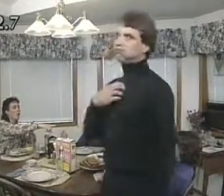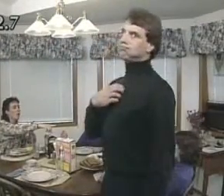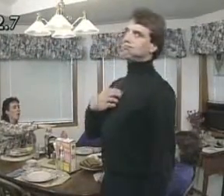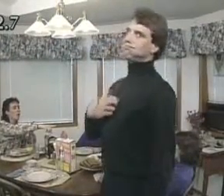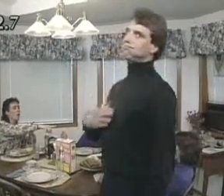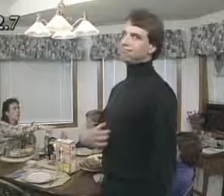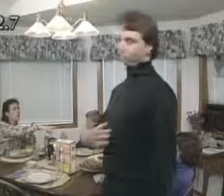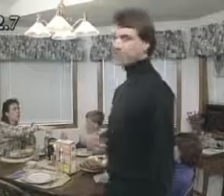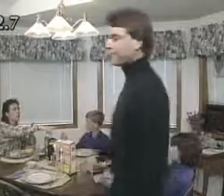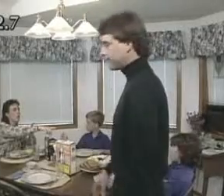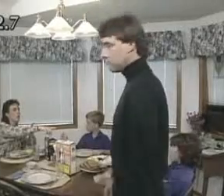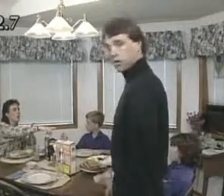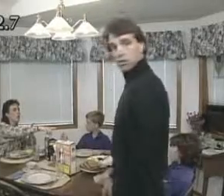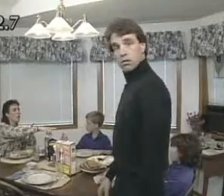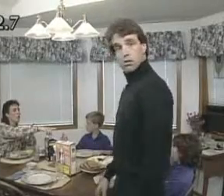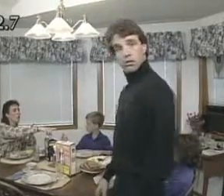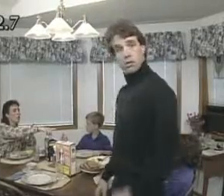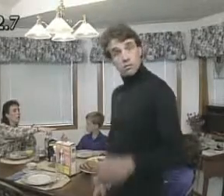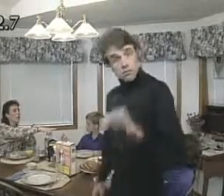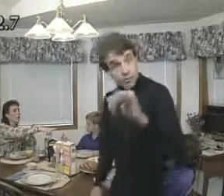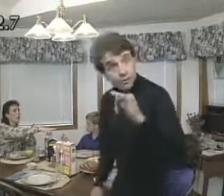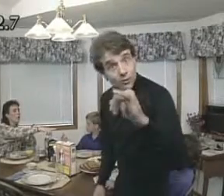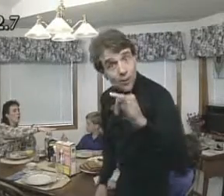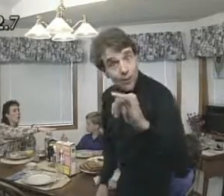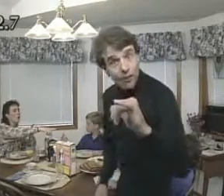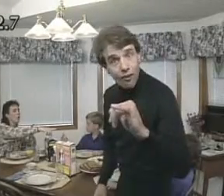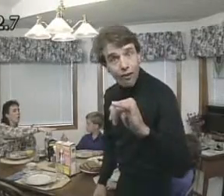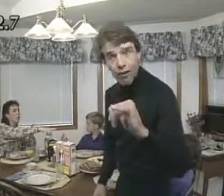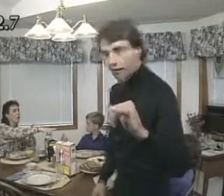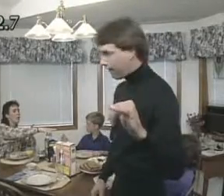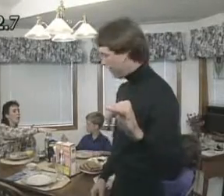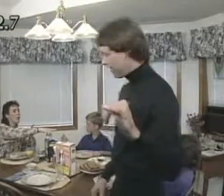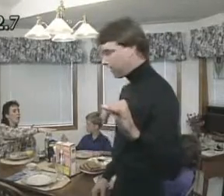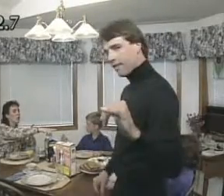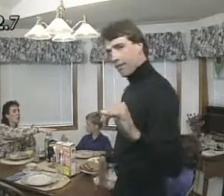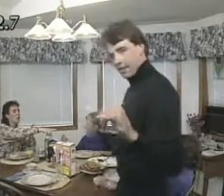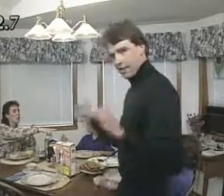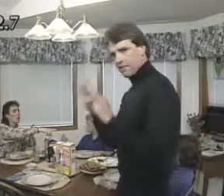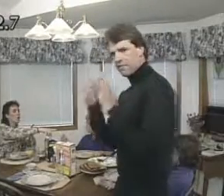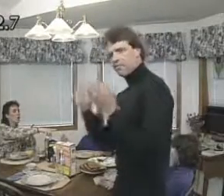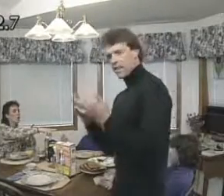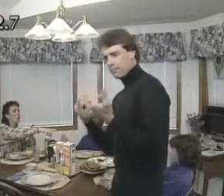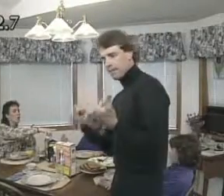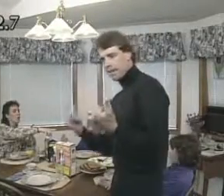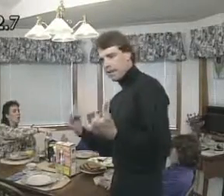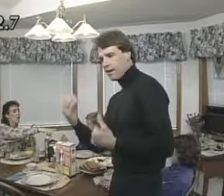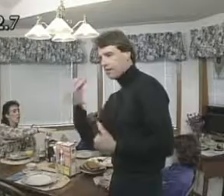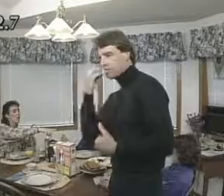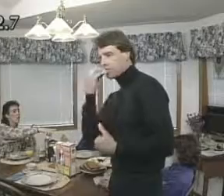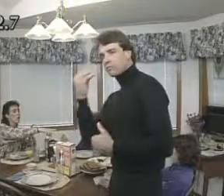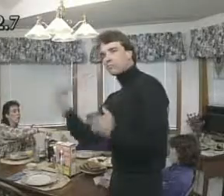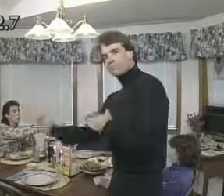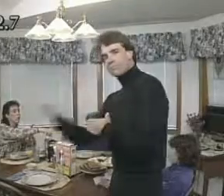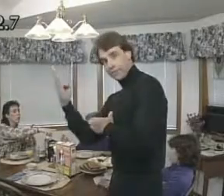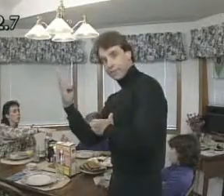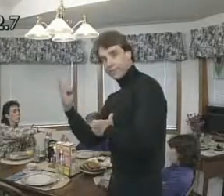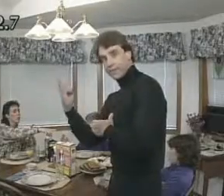I'm hungry. Oh, you too? Well, the Bravos are now